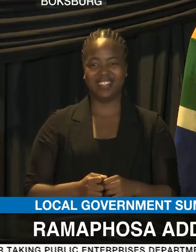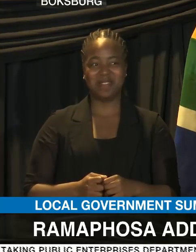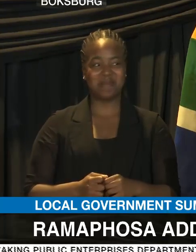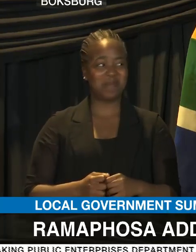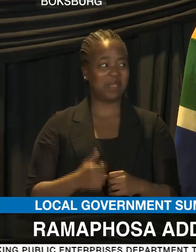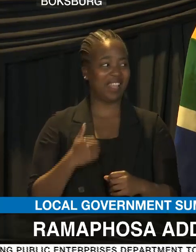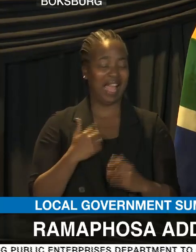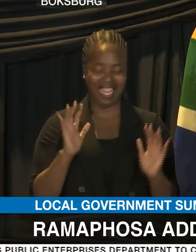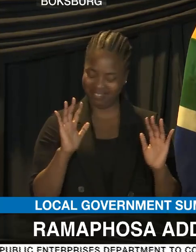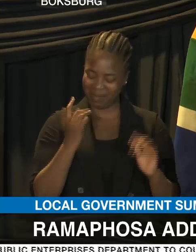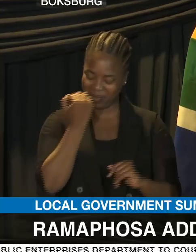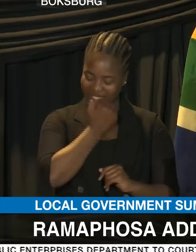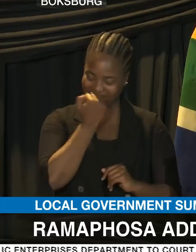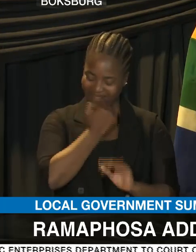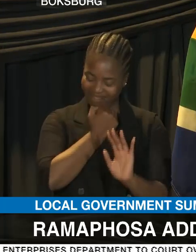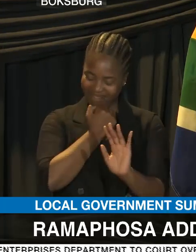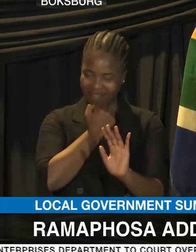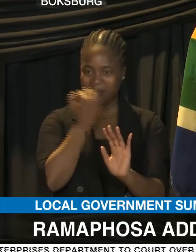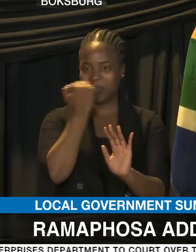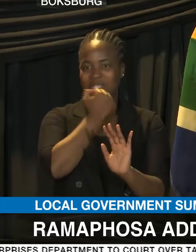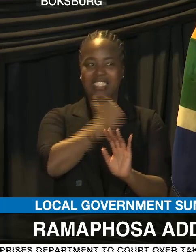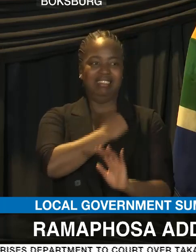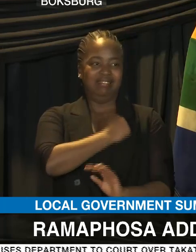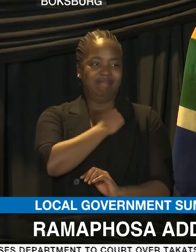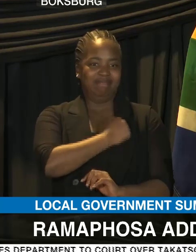And I must say, I am sorry about that.